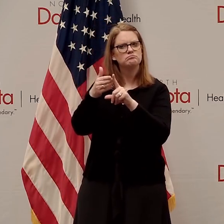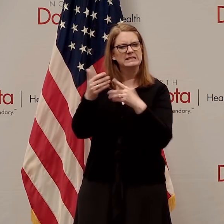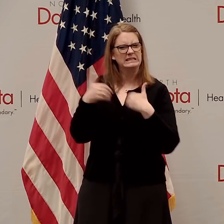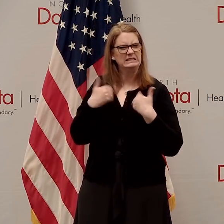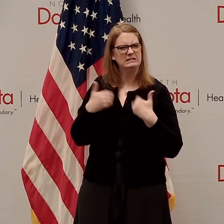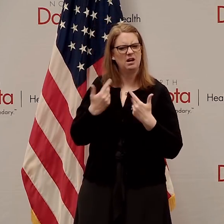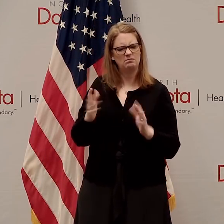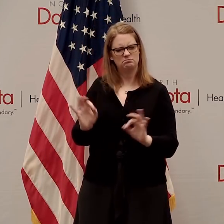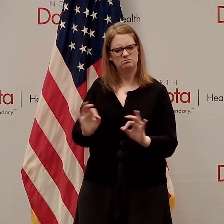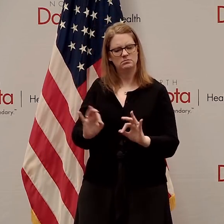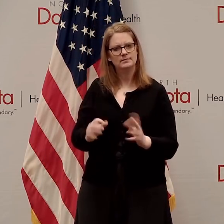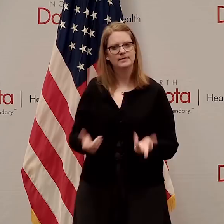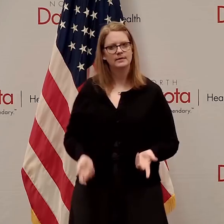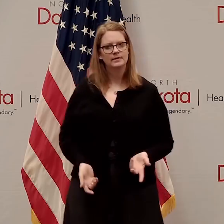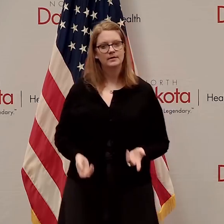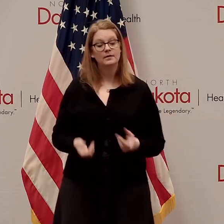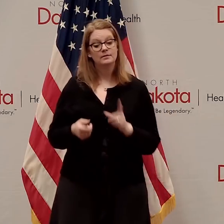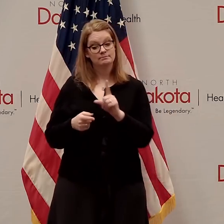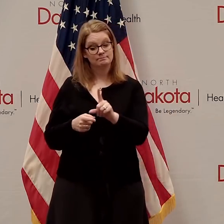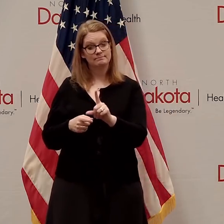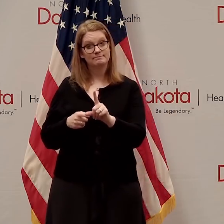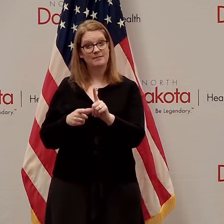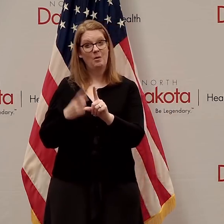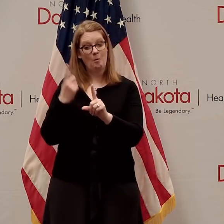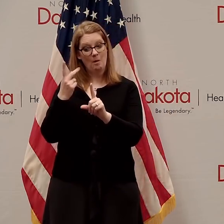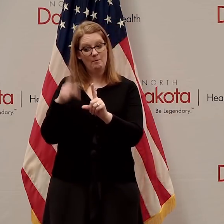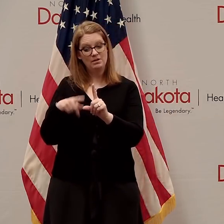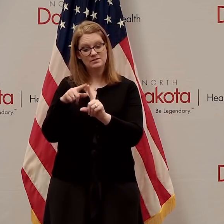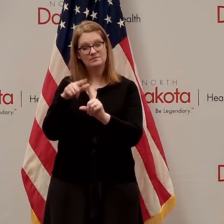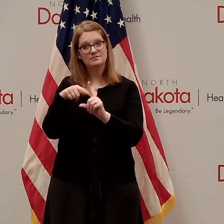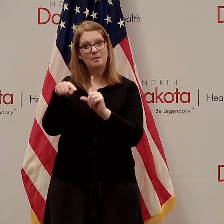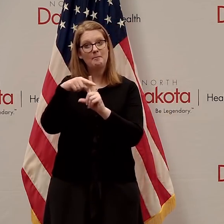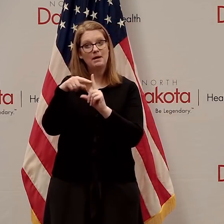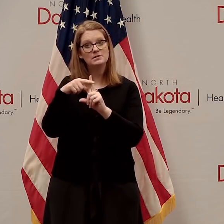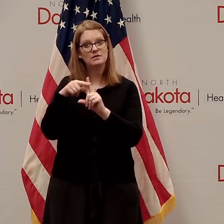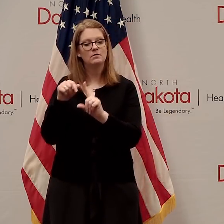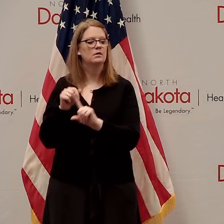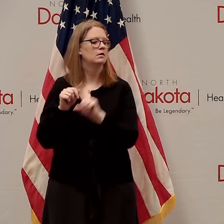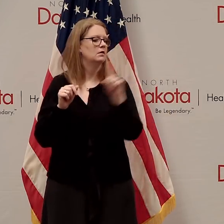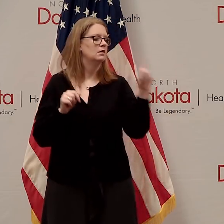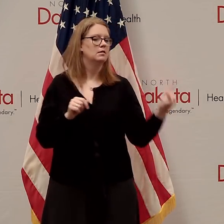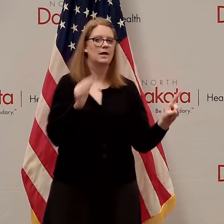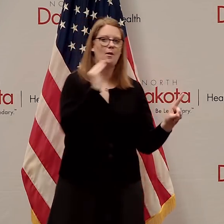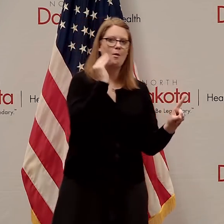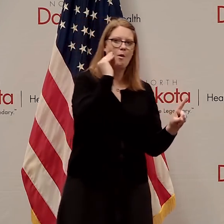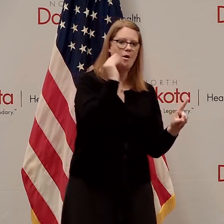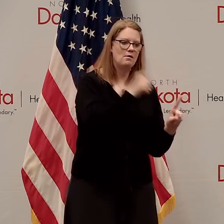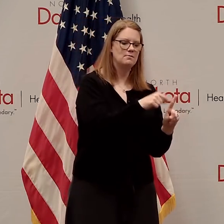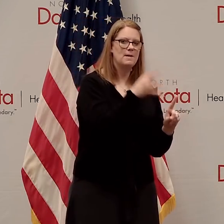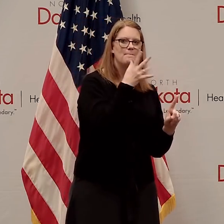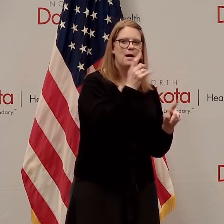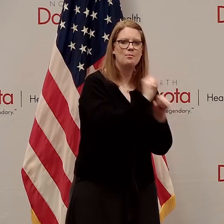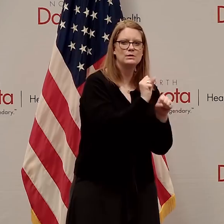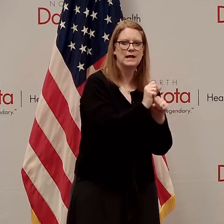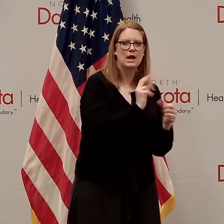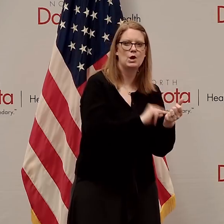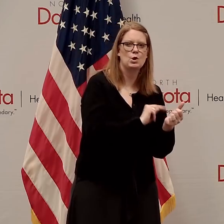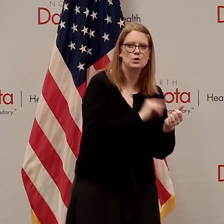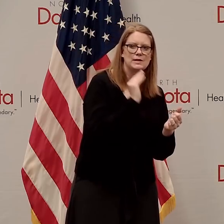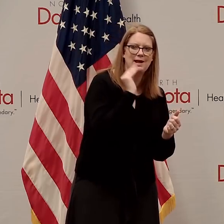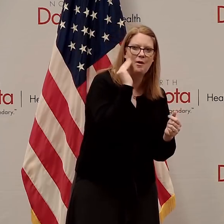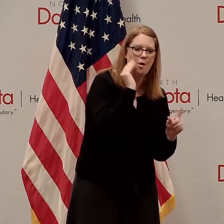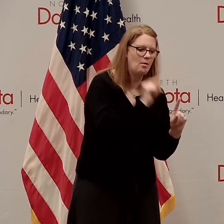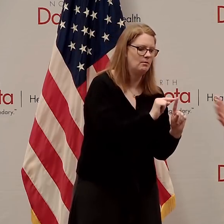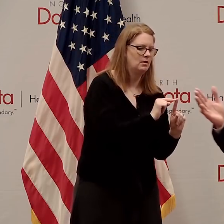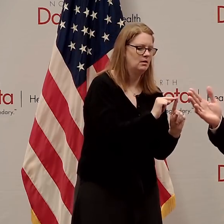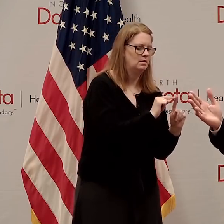a problem. Well, that young person goes home and their mother works at a nursing home. This is so